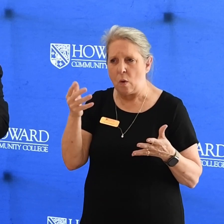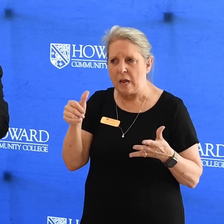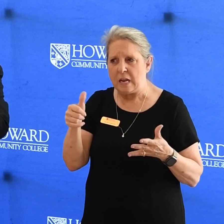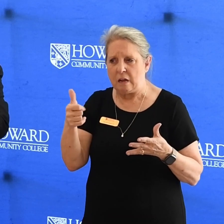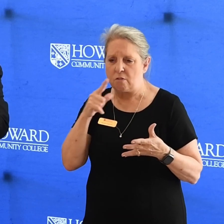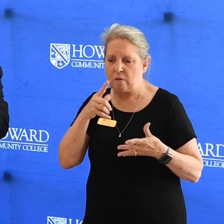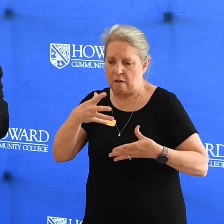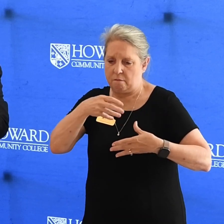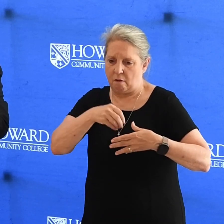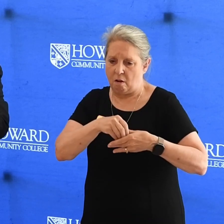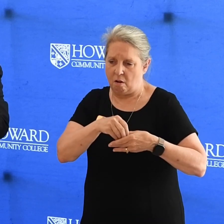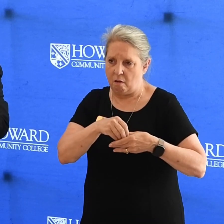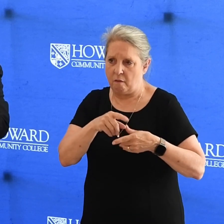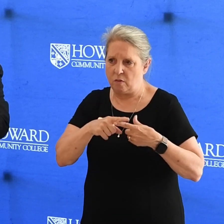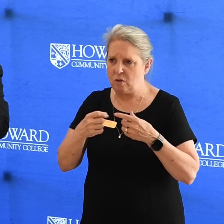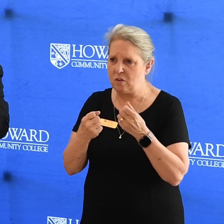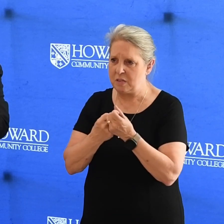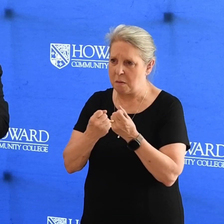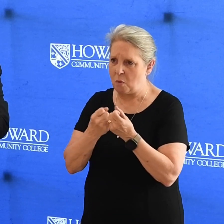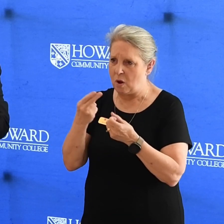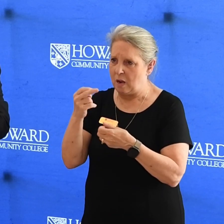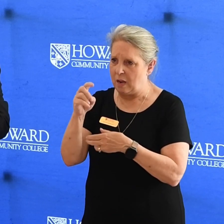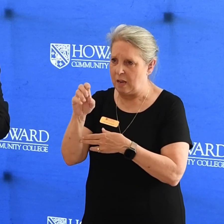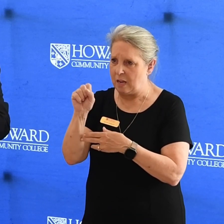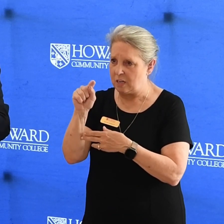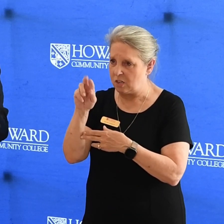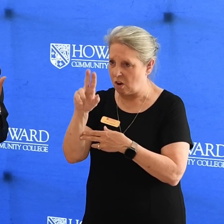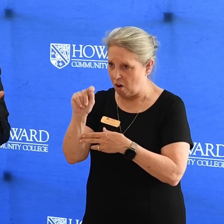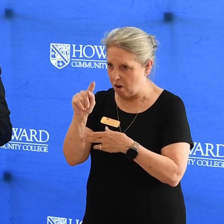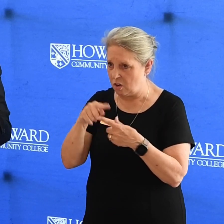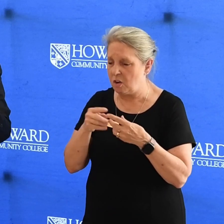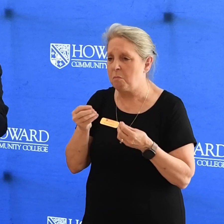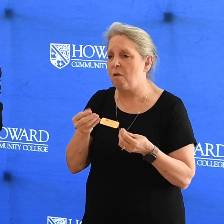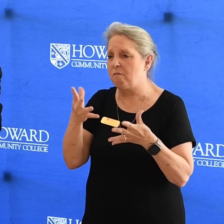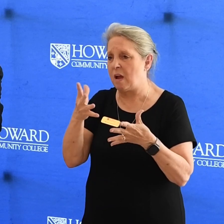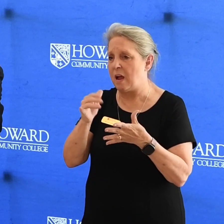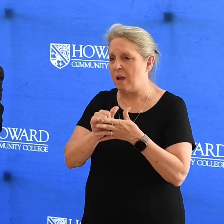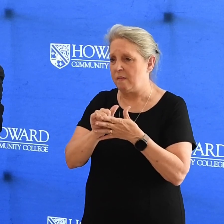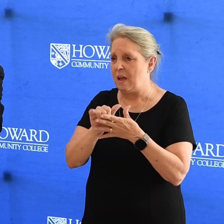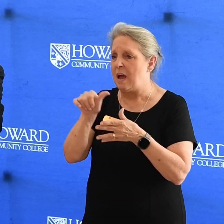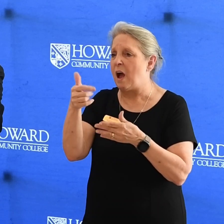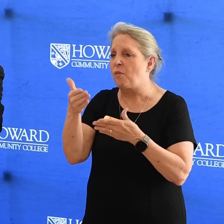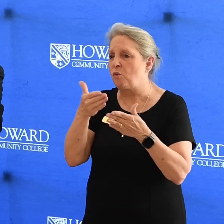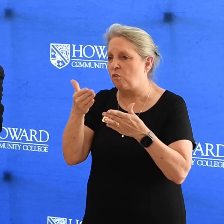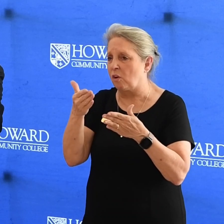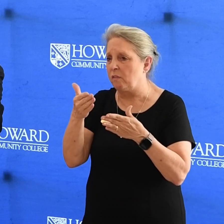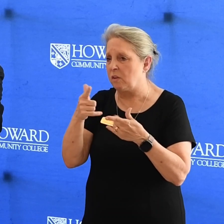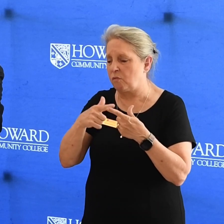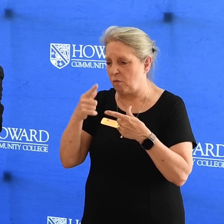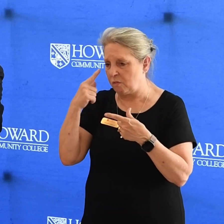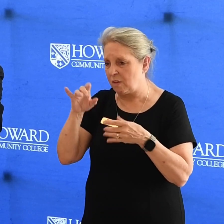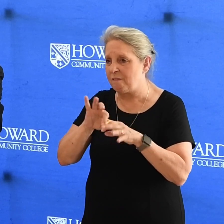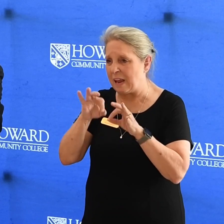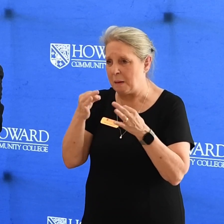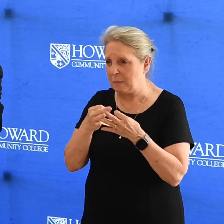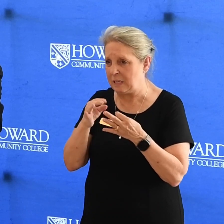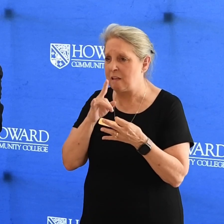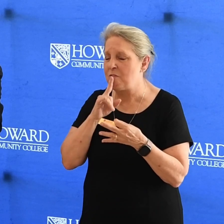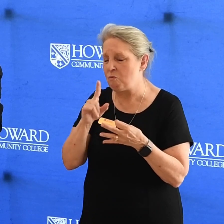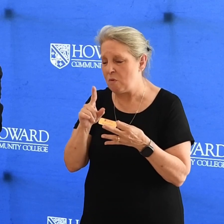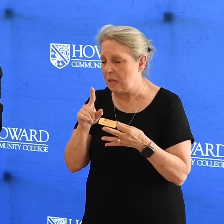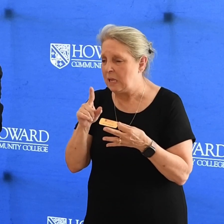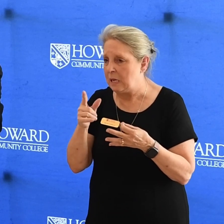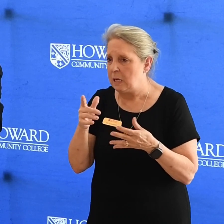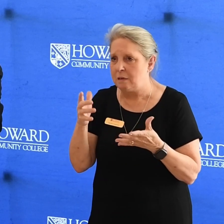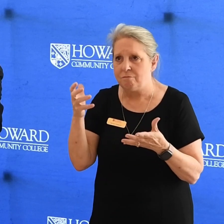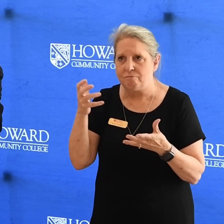is involved in being able to support Head Start and being able to provide those wraparound services for all of those families, because it's really remarkable when you think